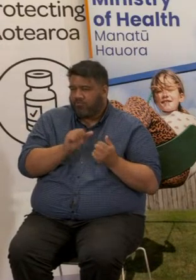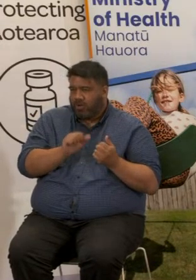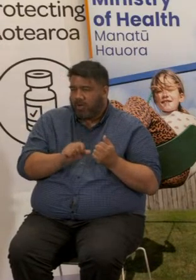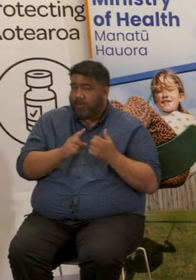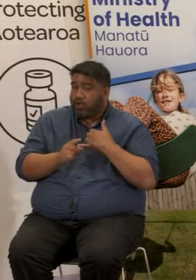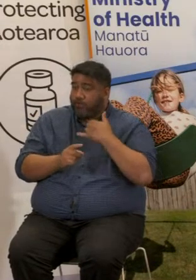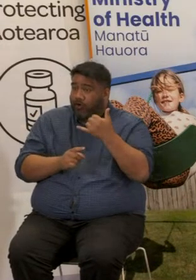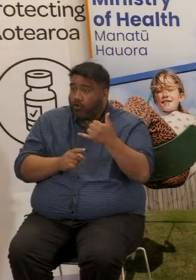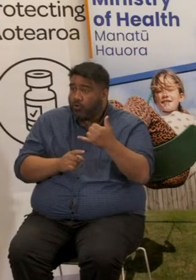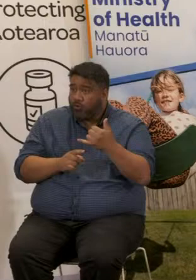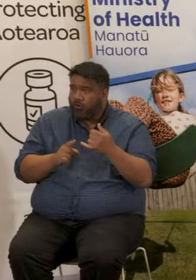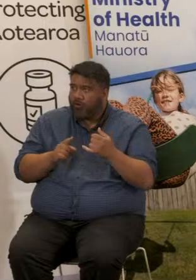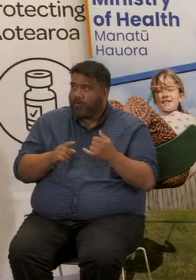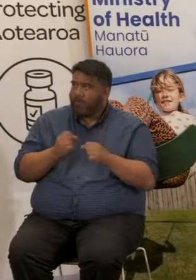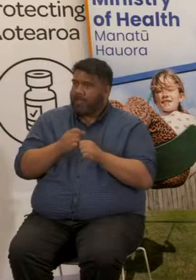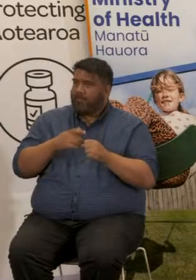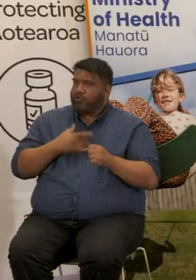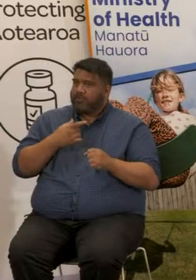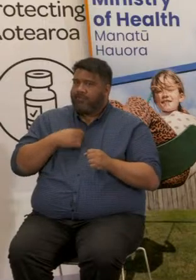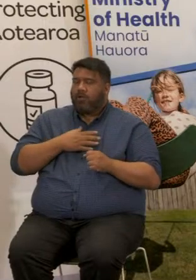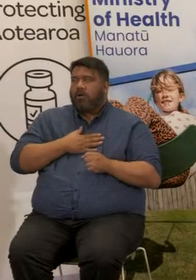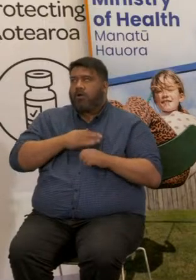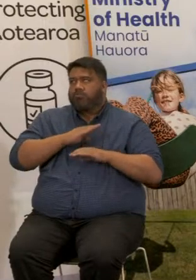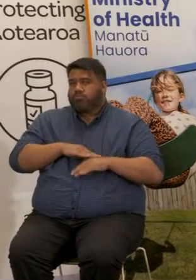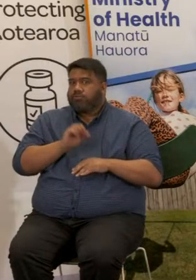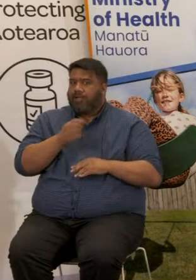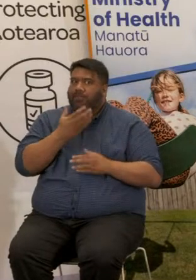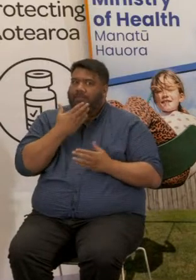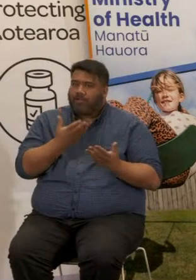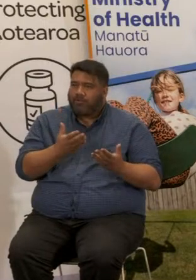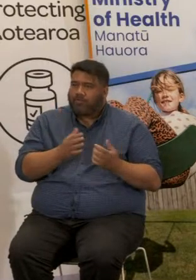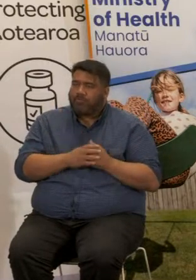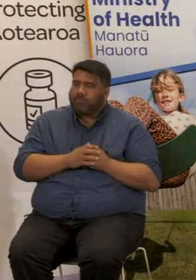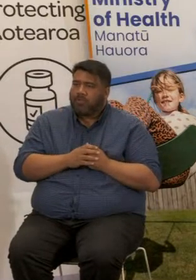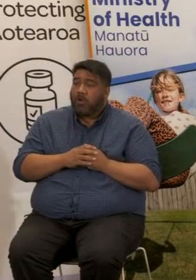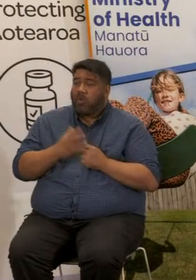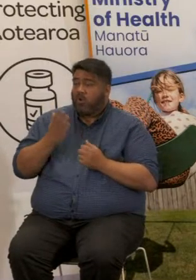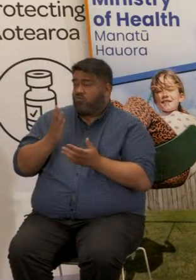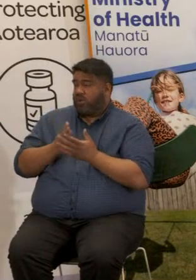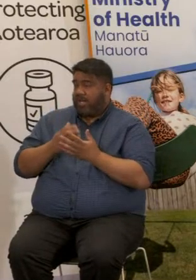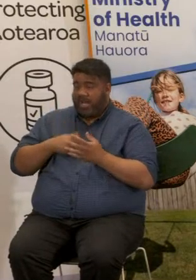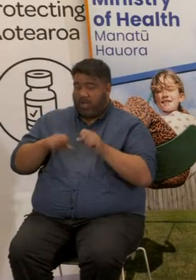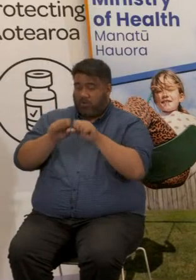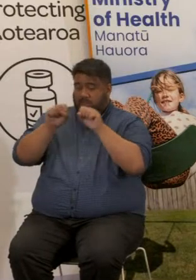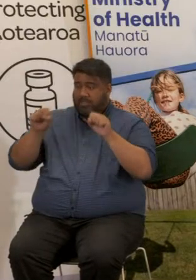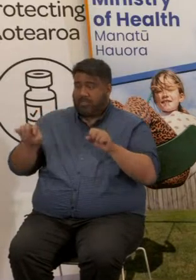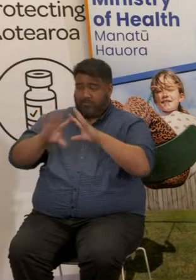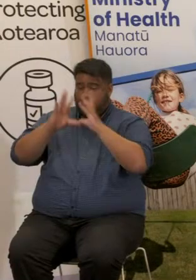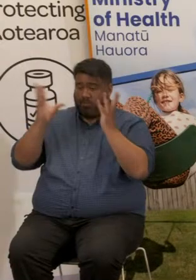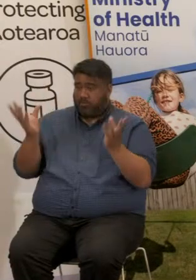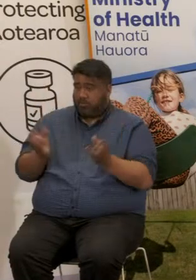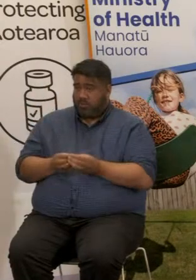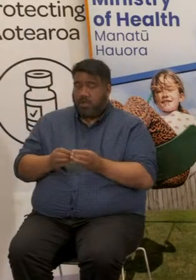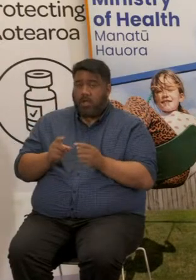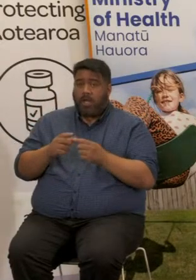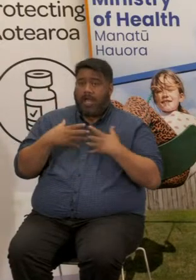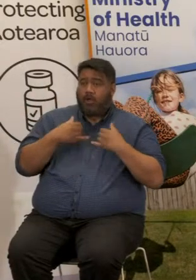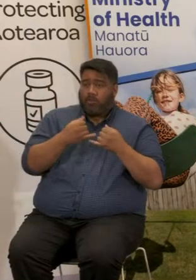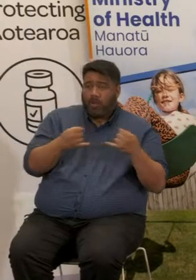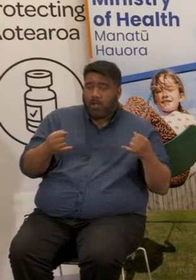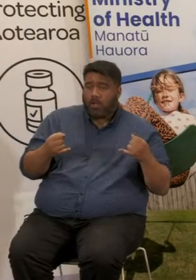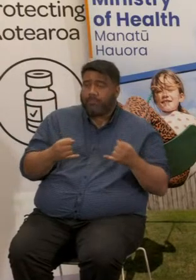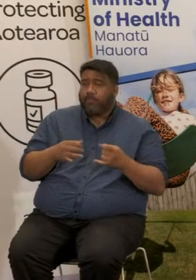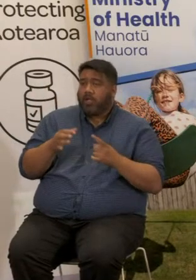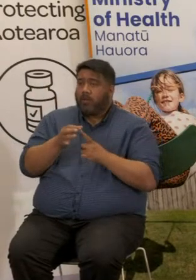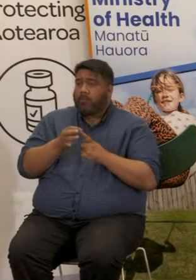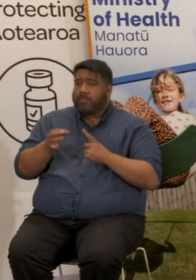meaningful. Yeah, so it's a whole of system response really, and we're using Whakarangaro Healthline, our Māori and